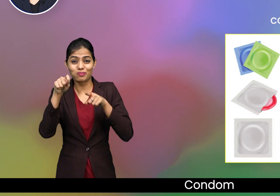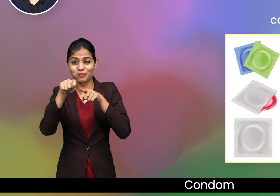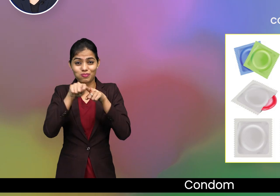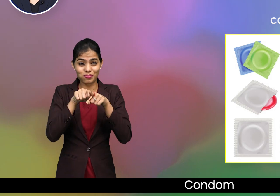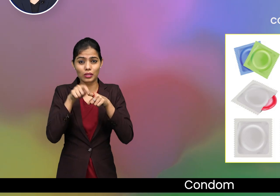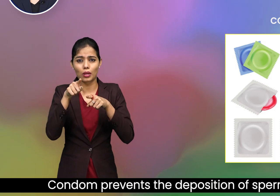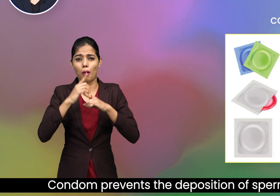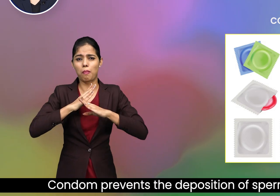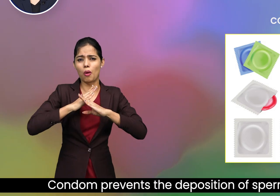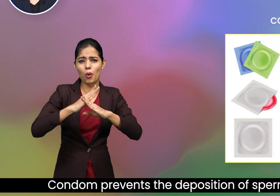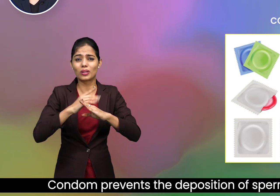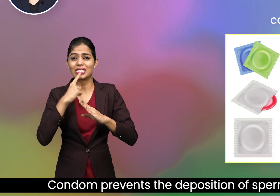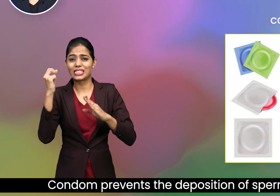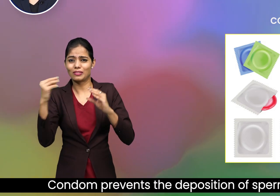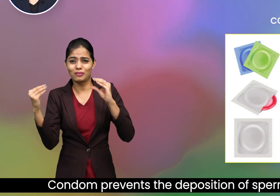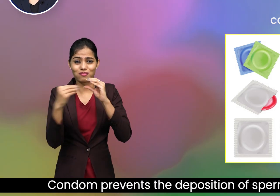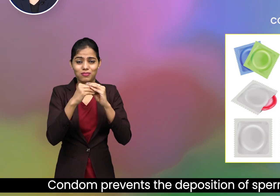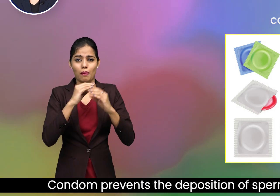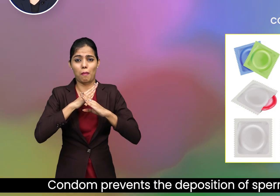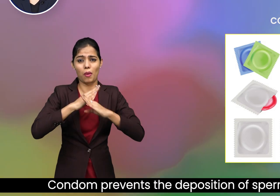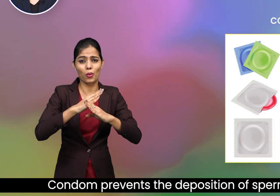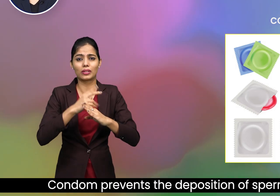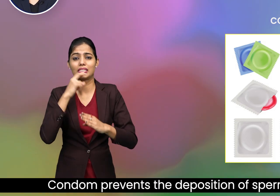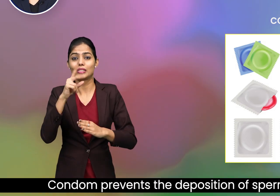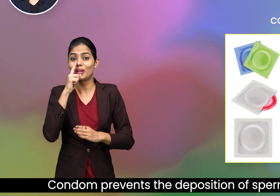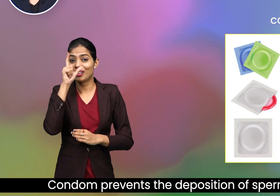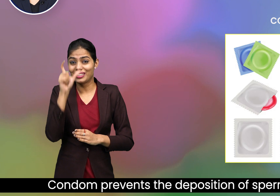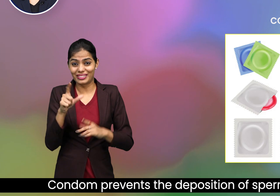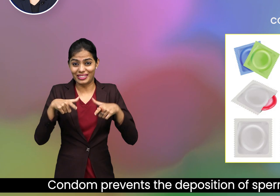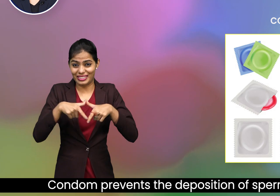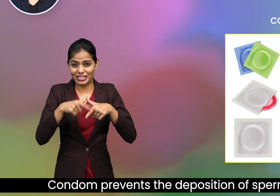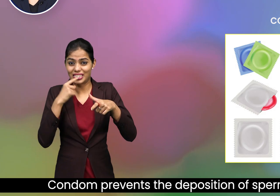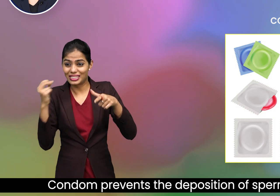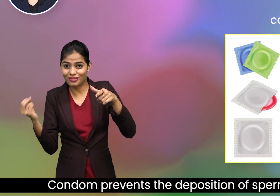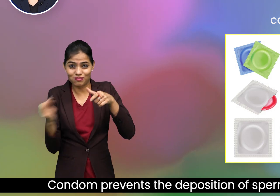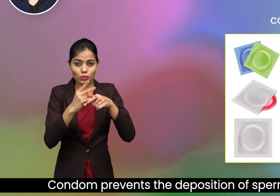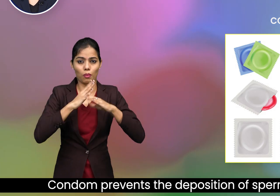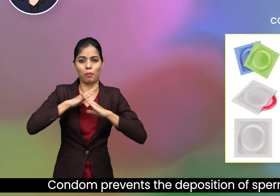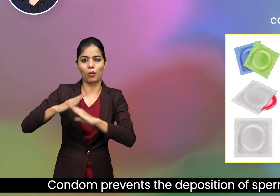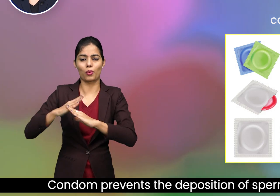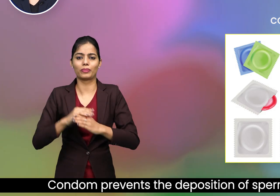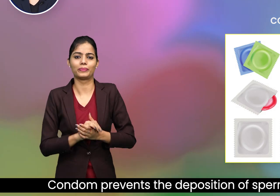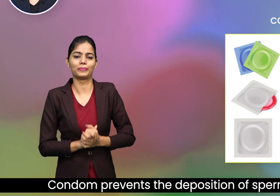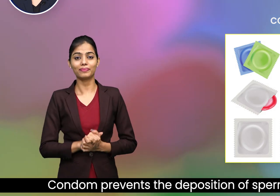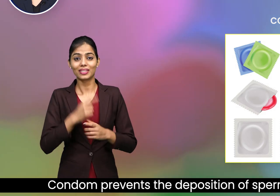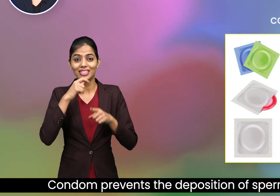Condom. Condom prevents the deposition of sperm in the vagina.